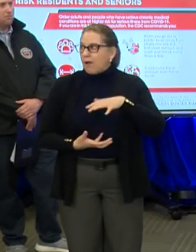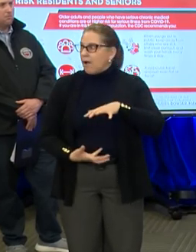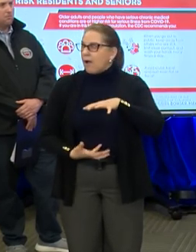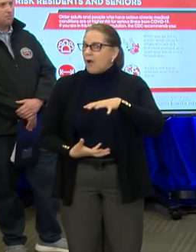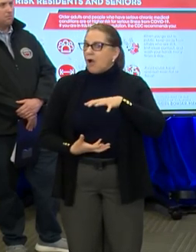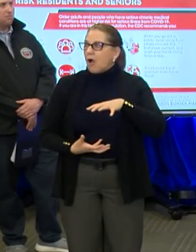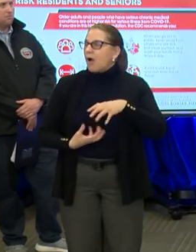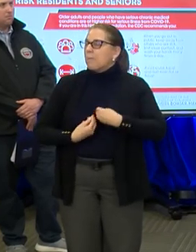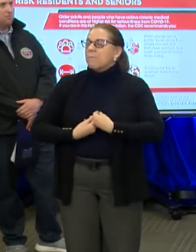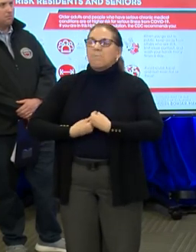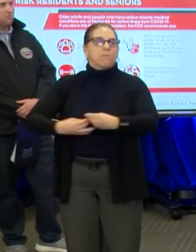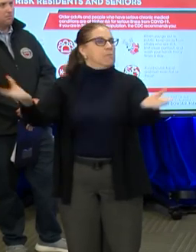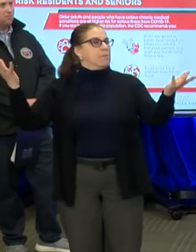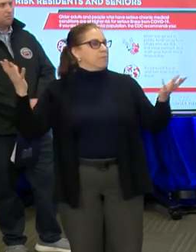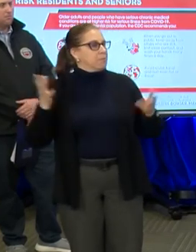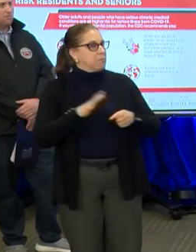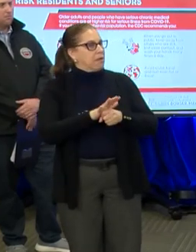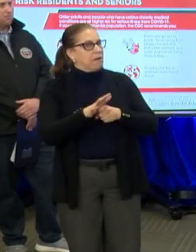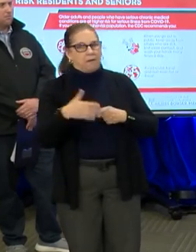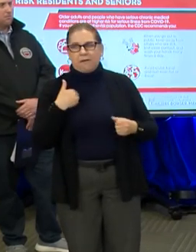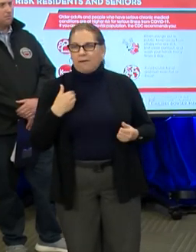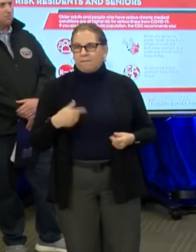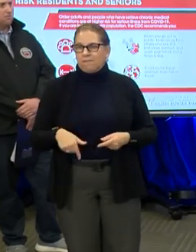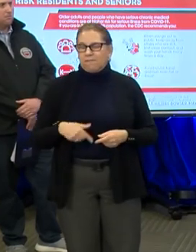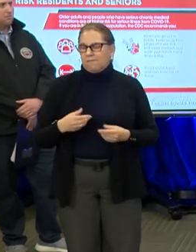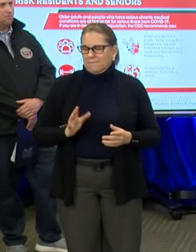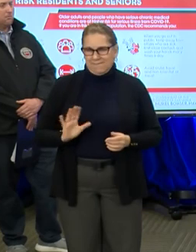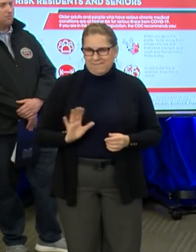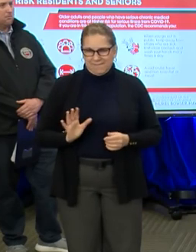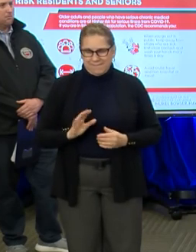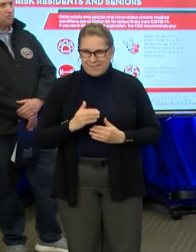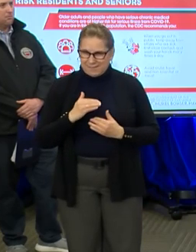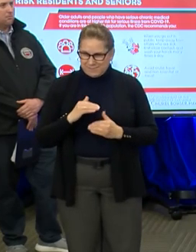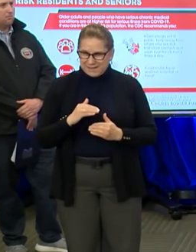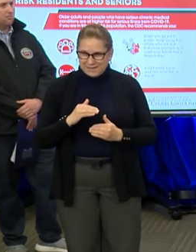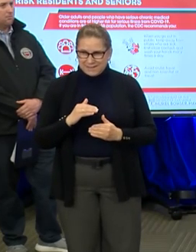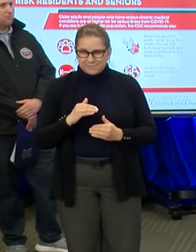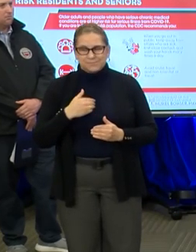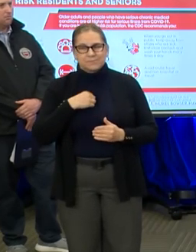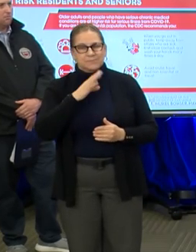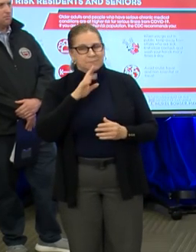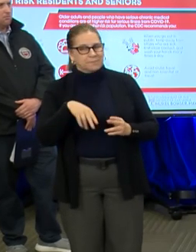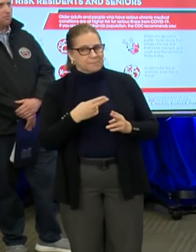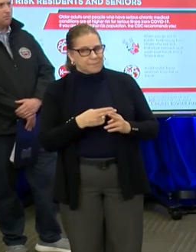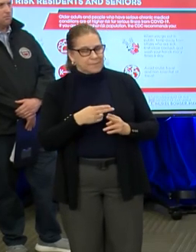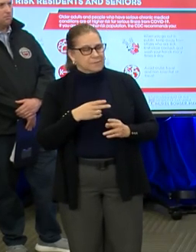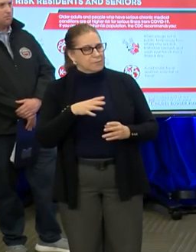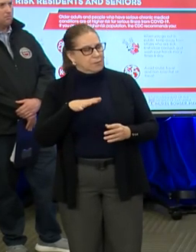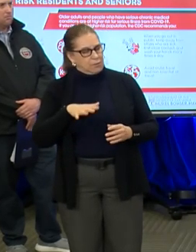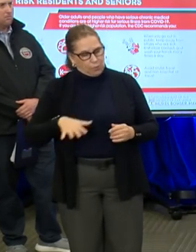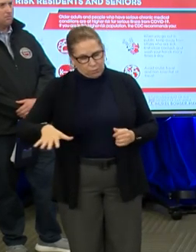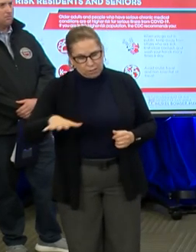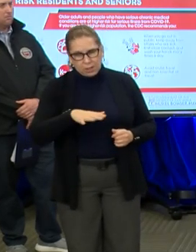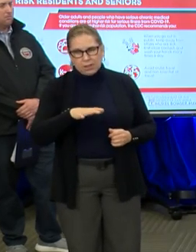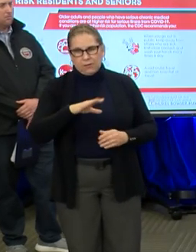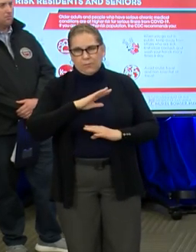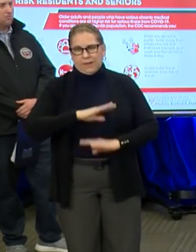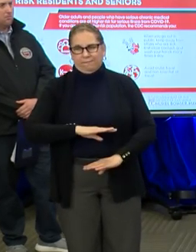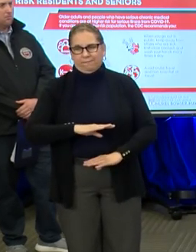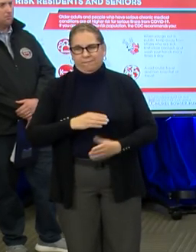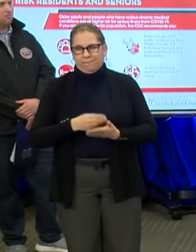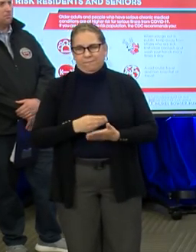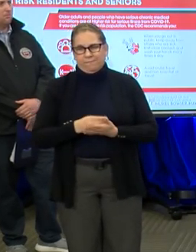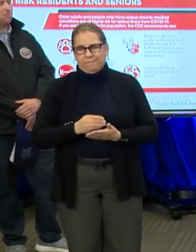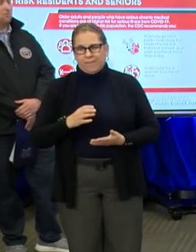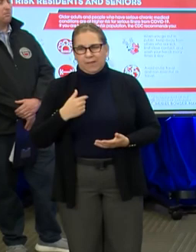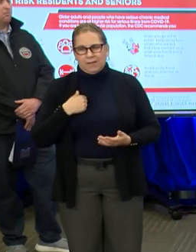back a little bit because we talked about our local relief, but the first line as we see it is federal relief. And what's coming,